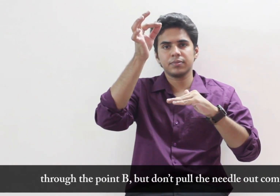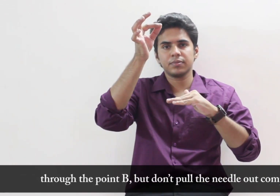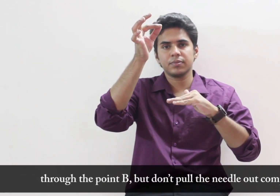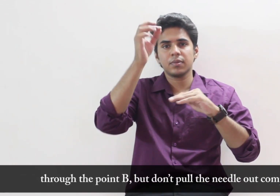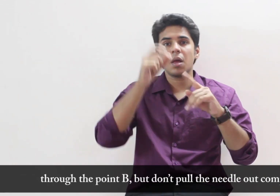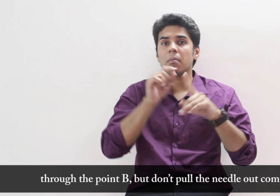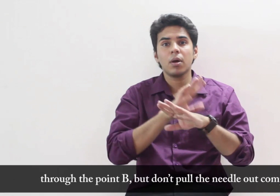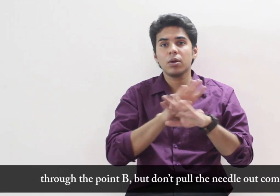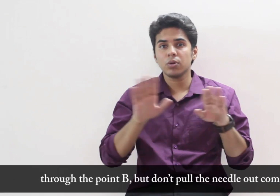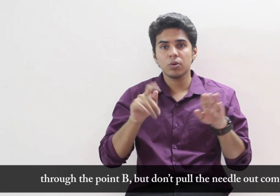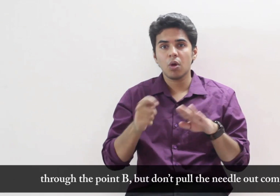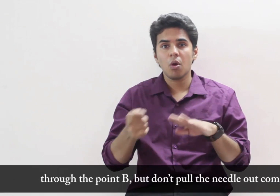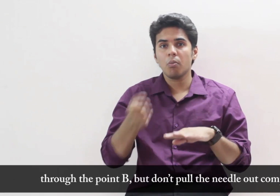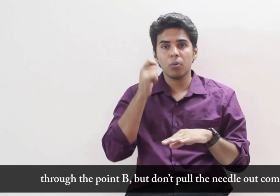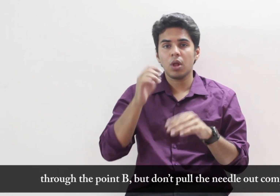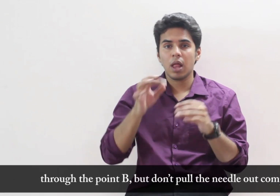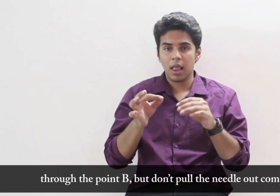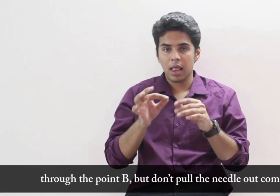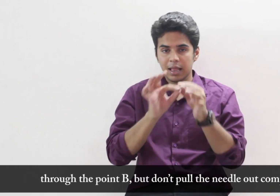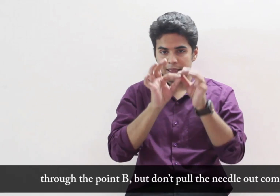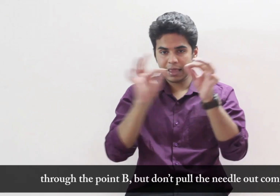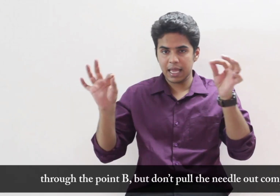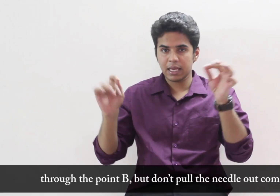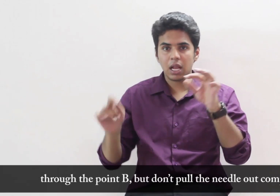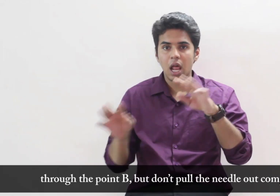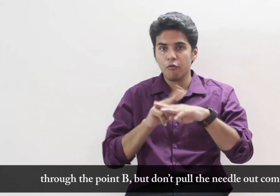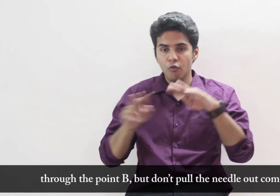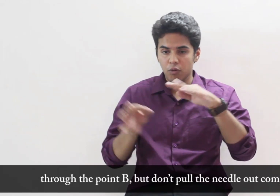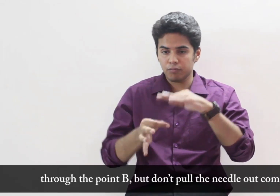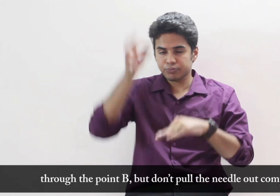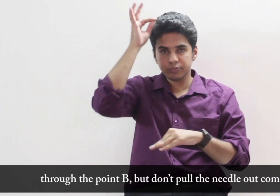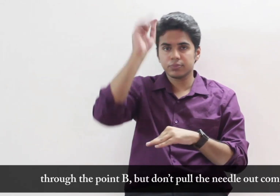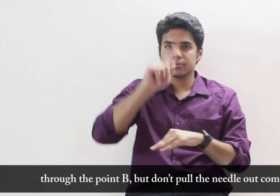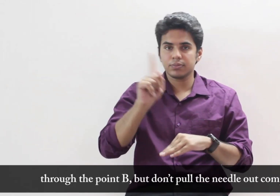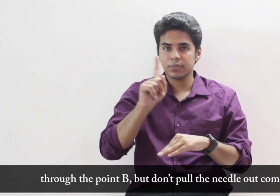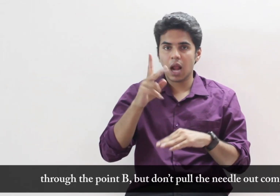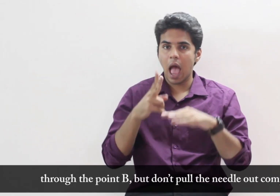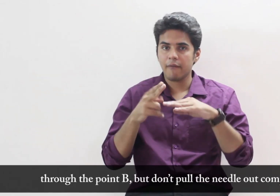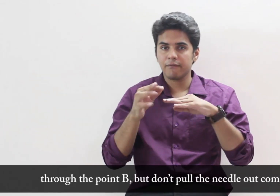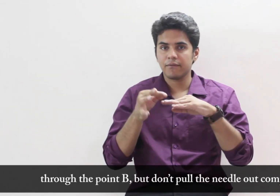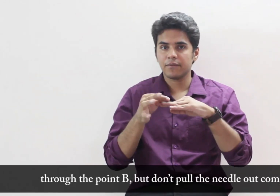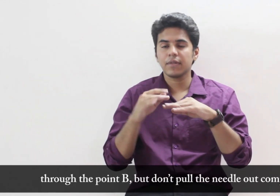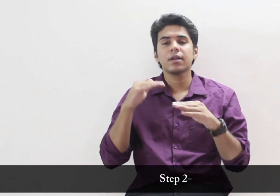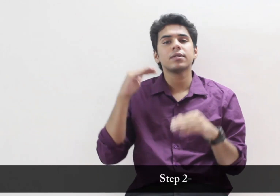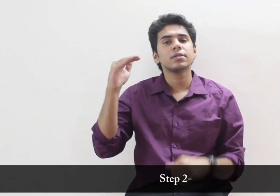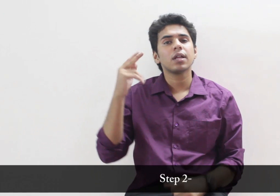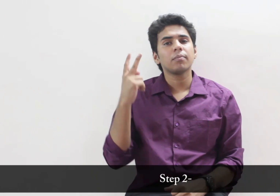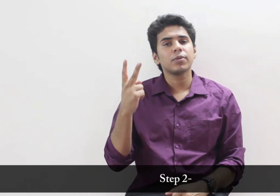Through the point B, but don't pull the needle out completely. Step 2.